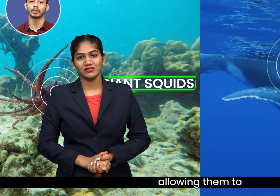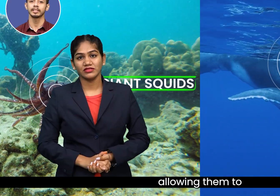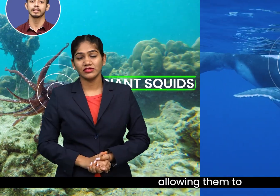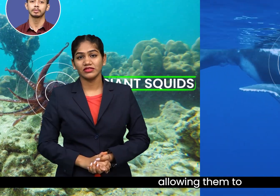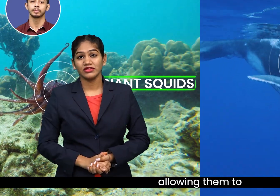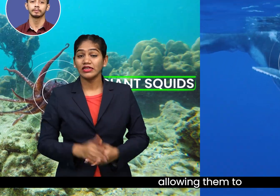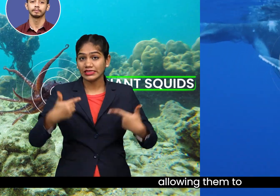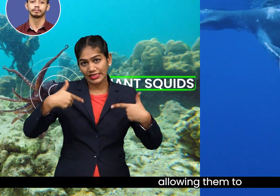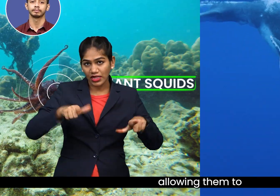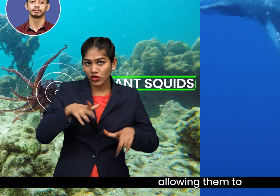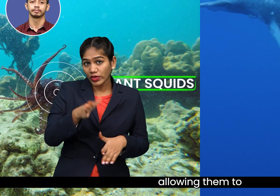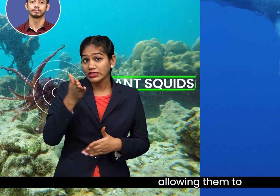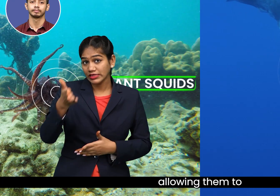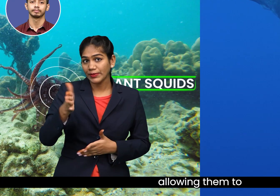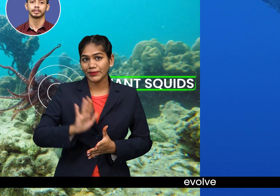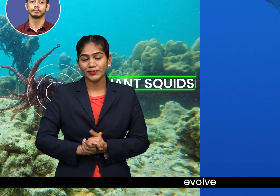Allowing them to